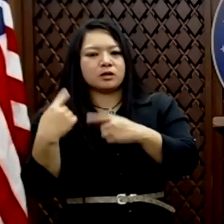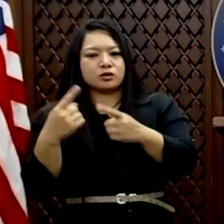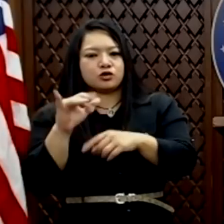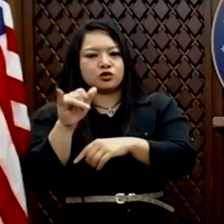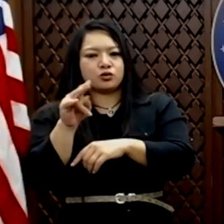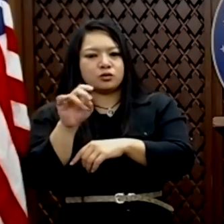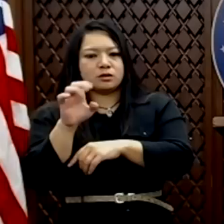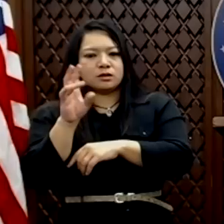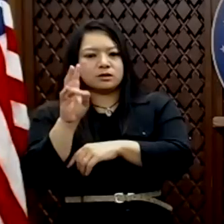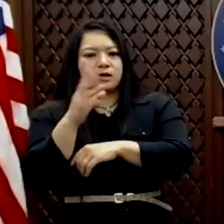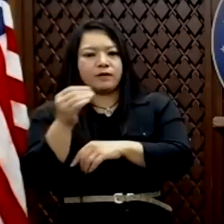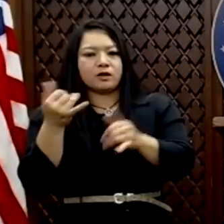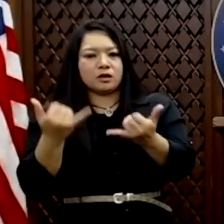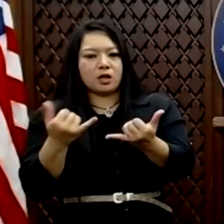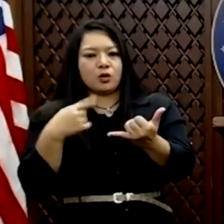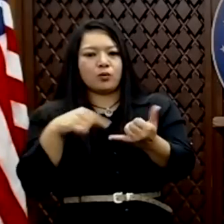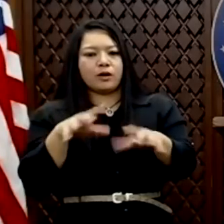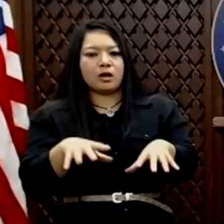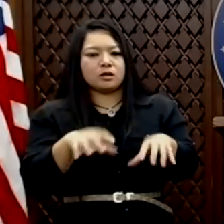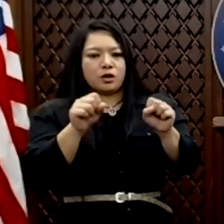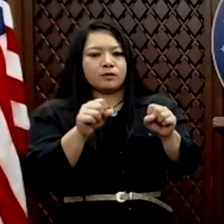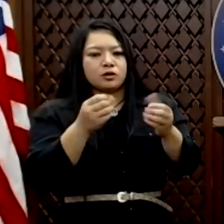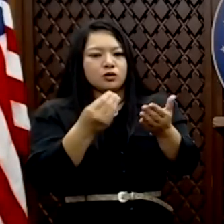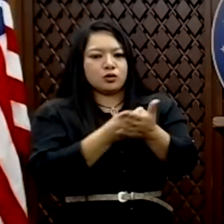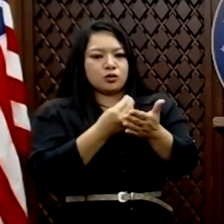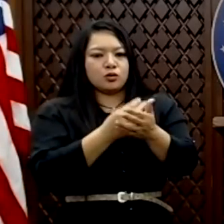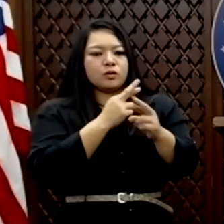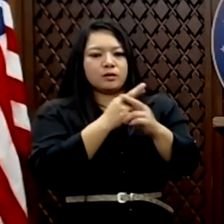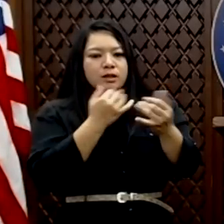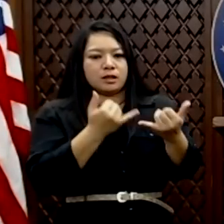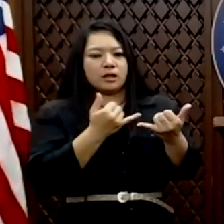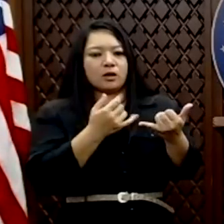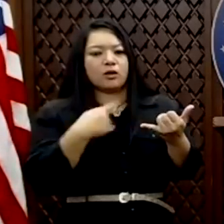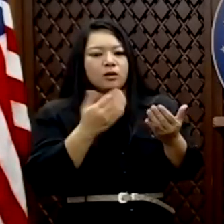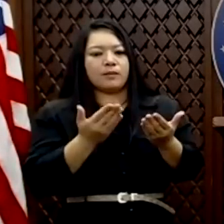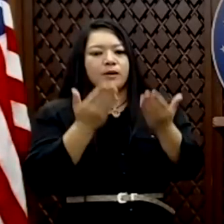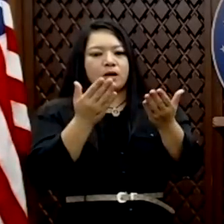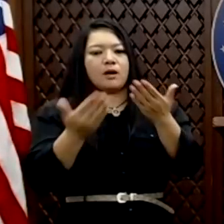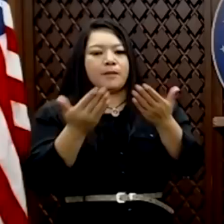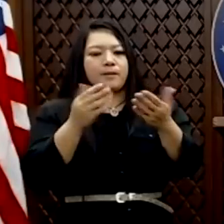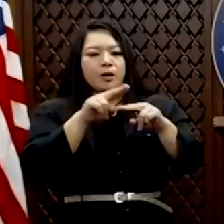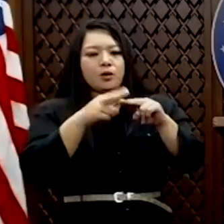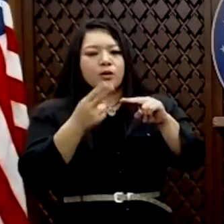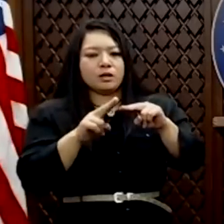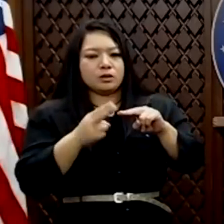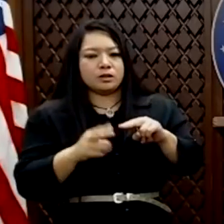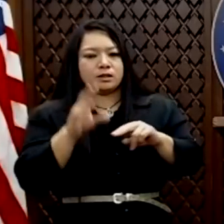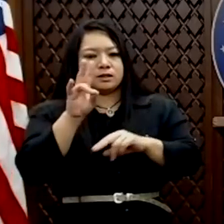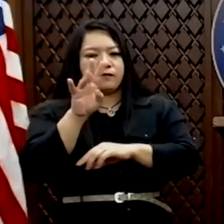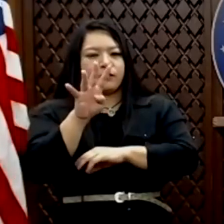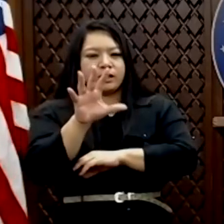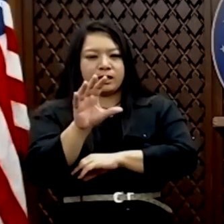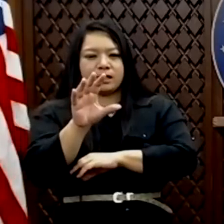measures. And if we adopt these new restrictions that the governor is proposing, that might be reduced to only 740